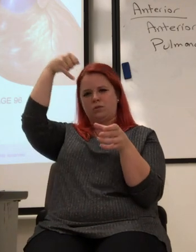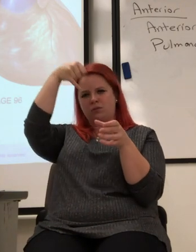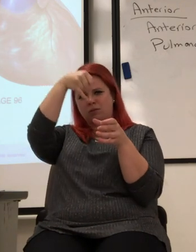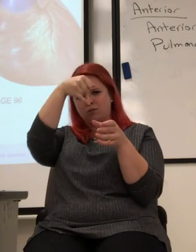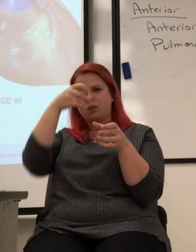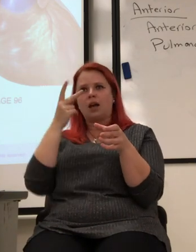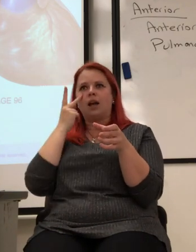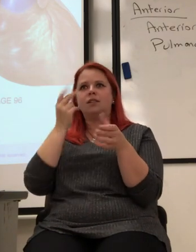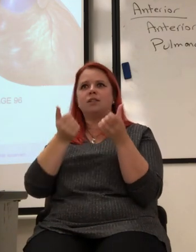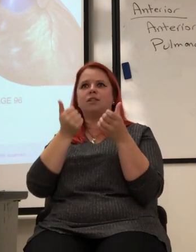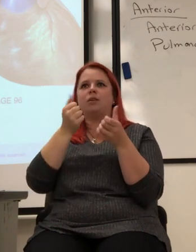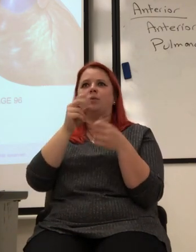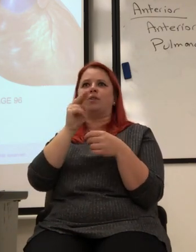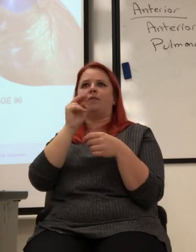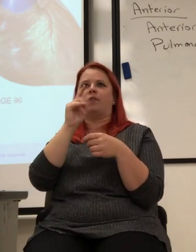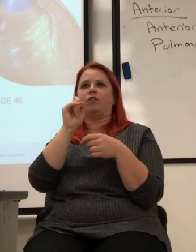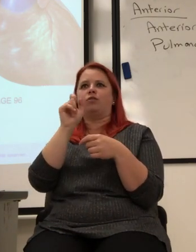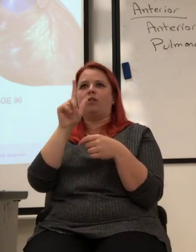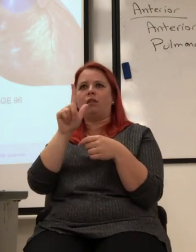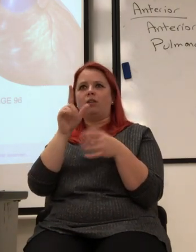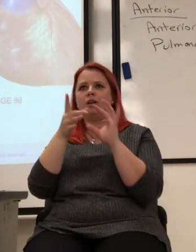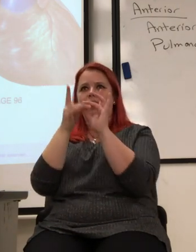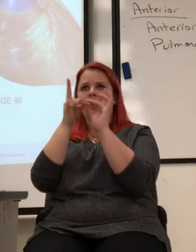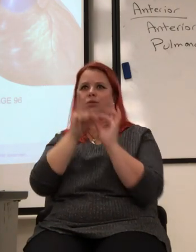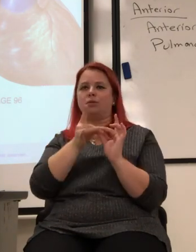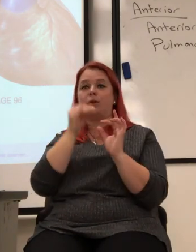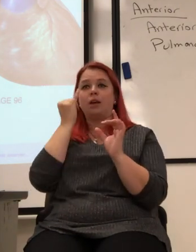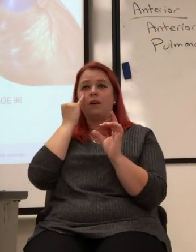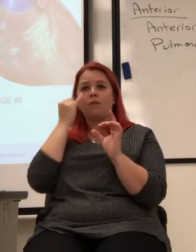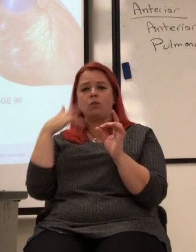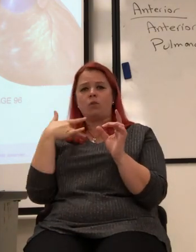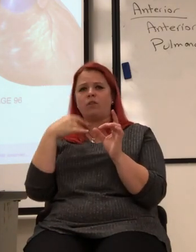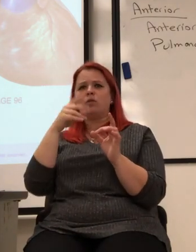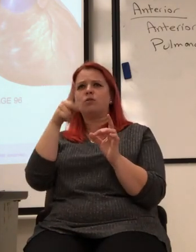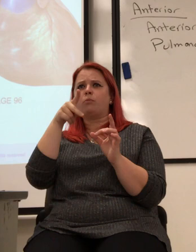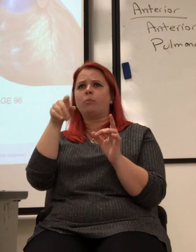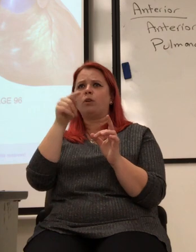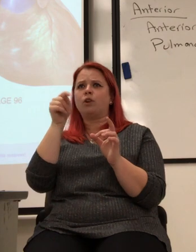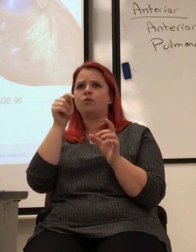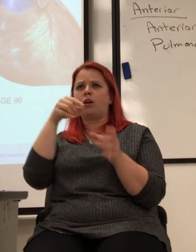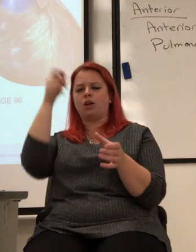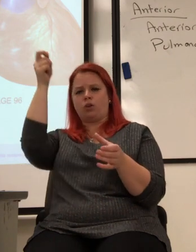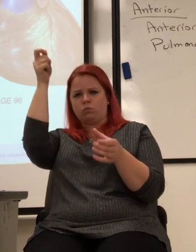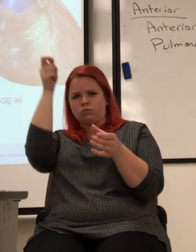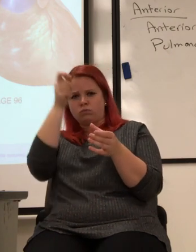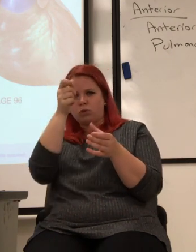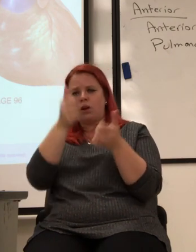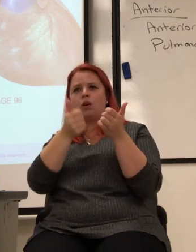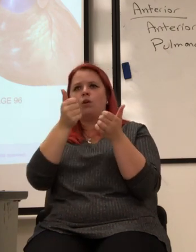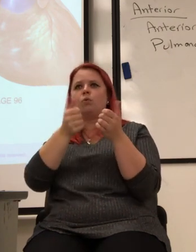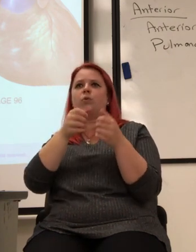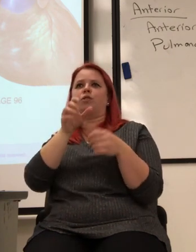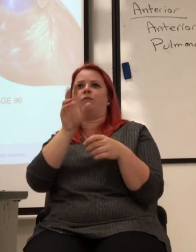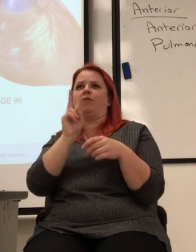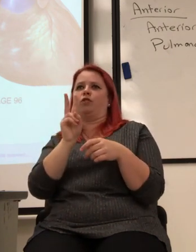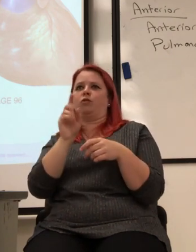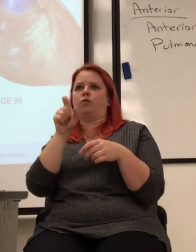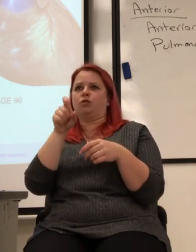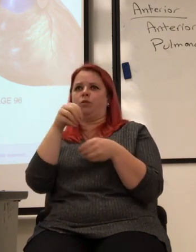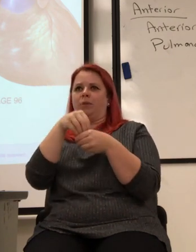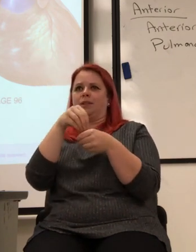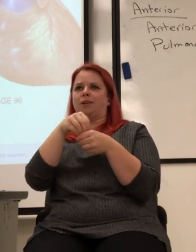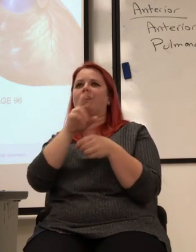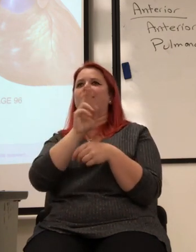to. If you think it's the pulmonary trunk and you stick your probe down it, what ventricle should it end up in? The